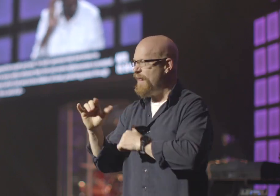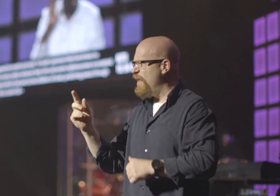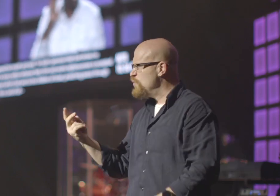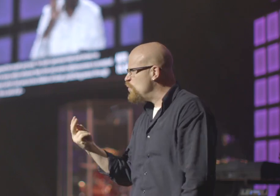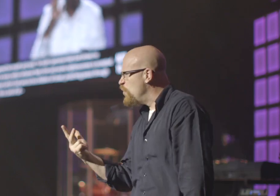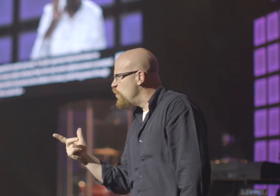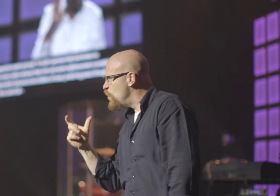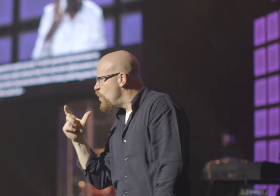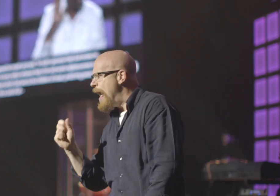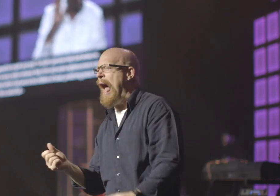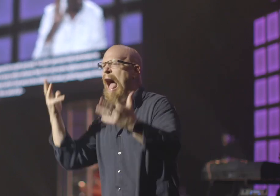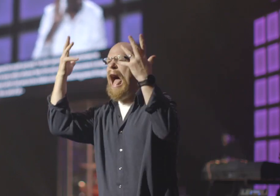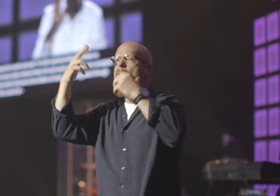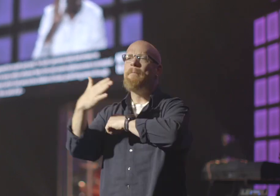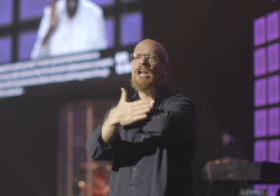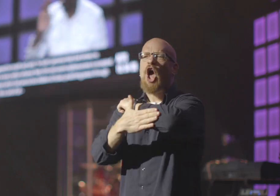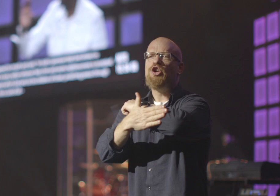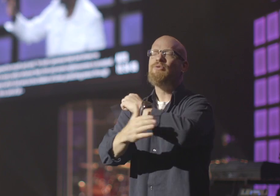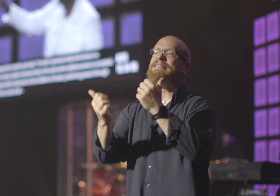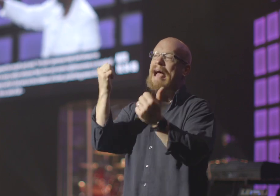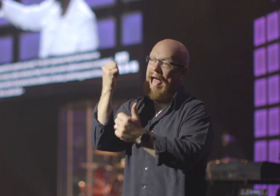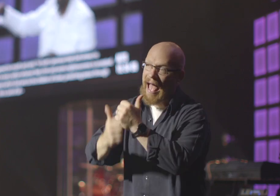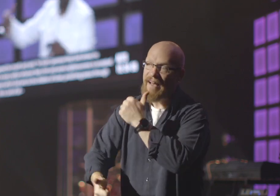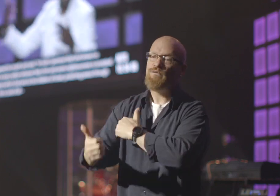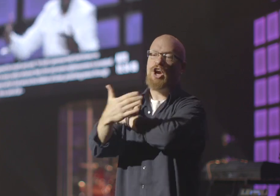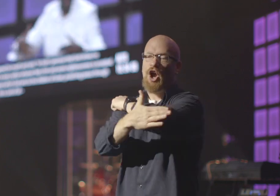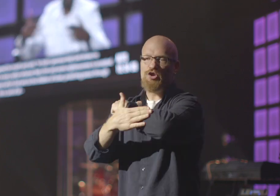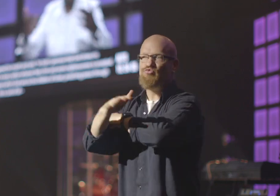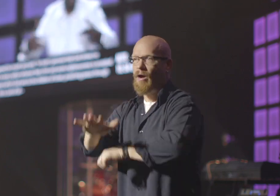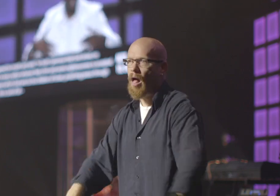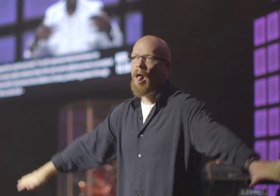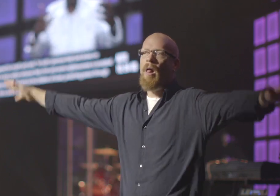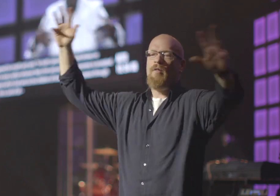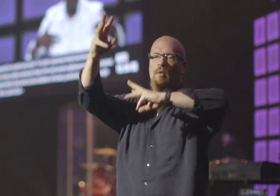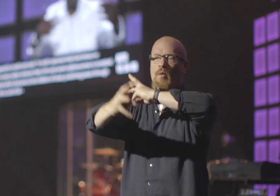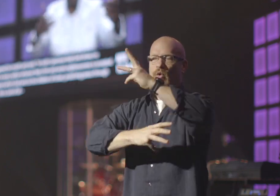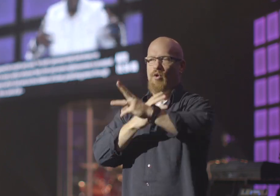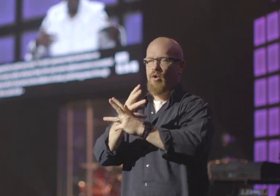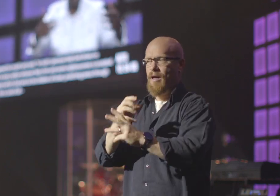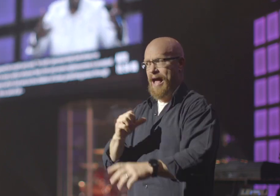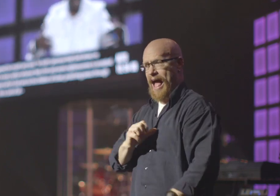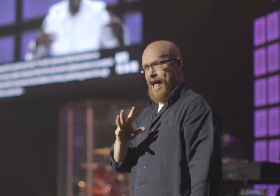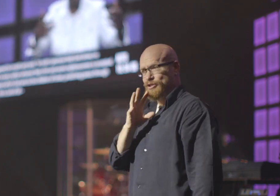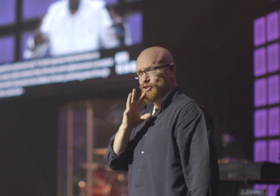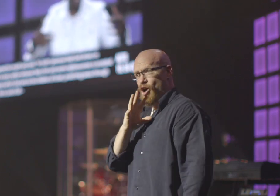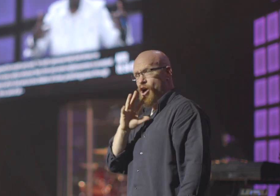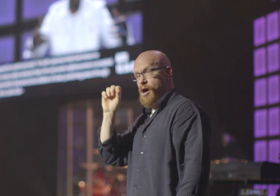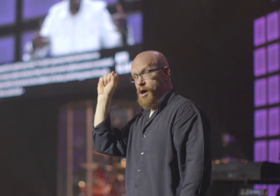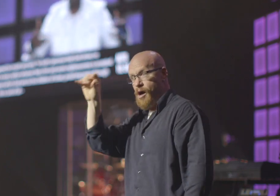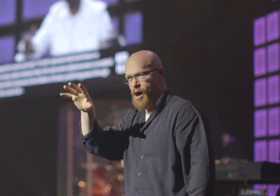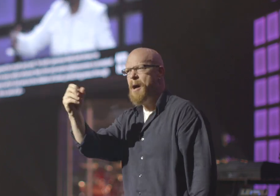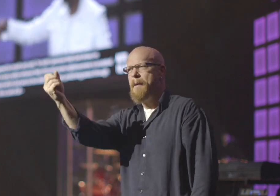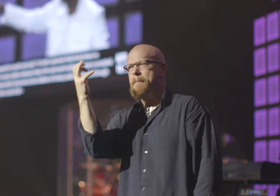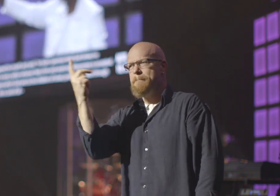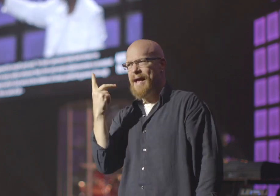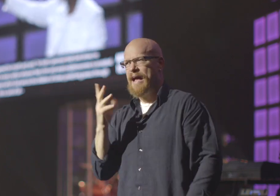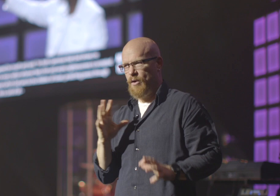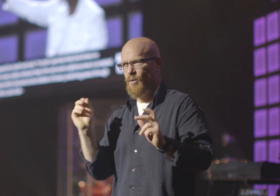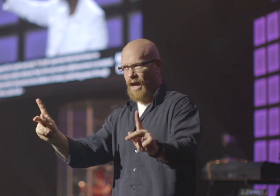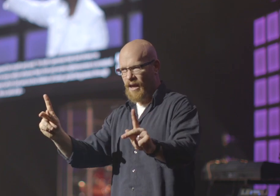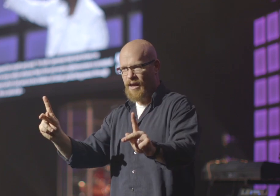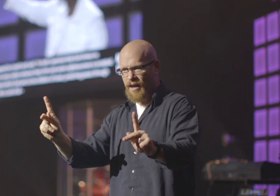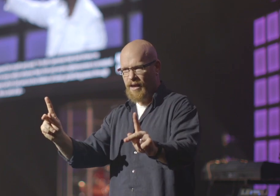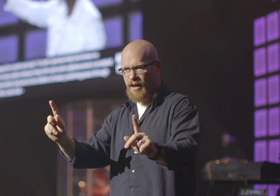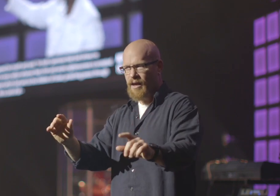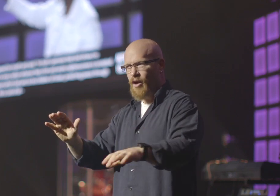three. And how many nations? Every. Okay, all right, talk back. The teacher's saying something, you're supposed to talk back. I learned that in high school, okay?